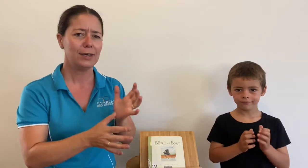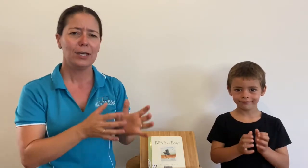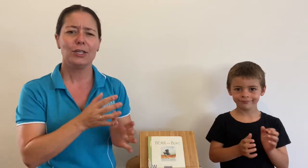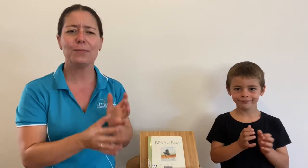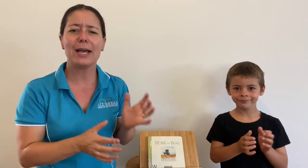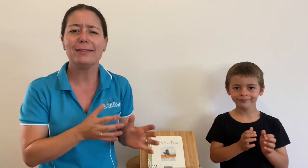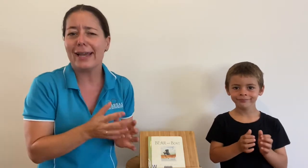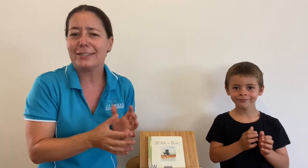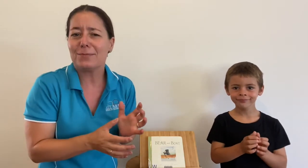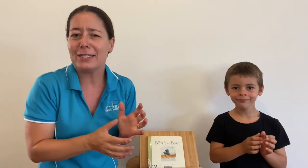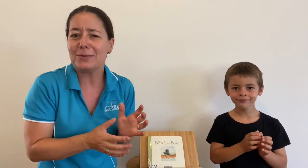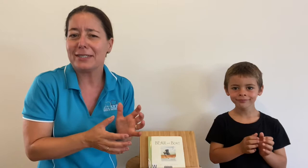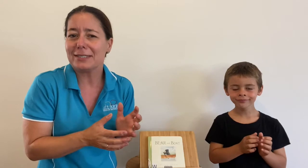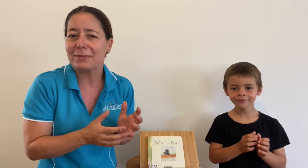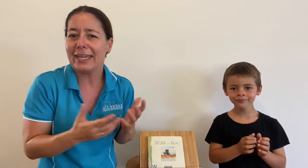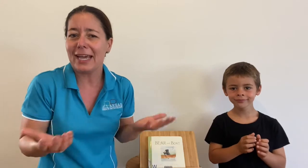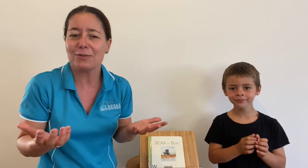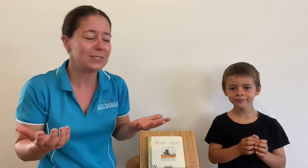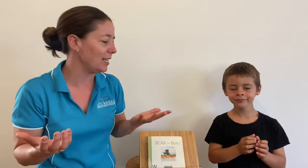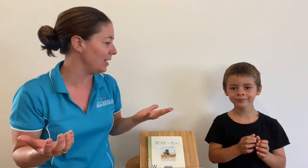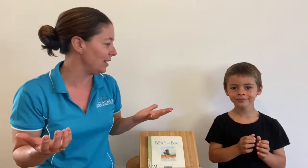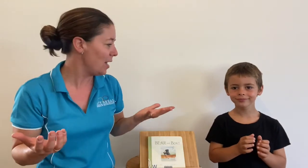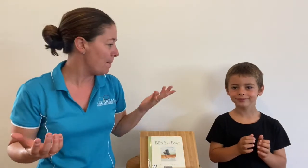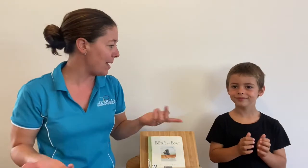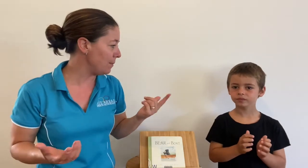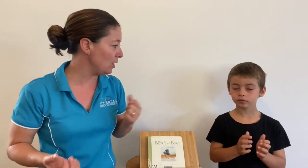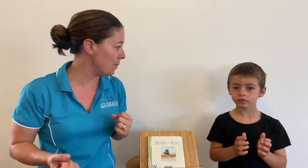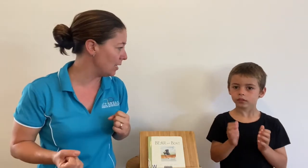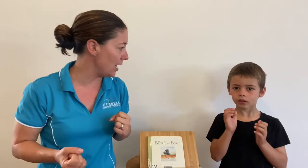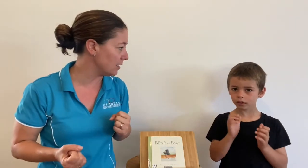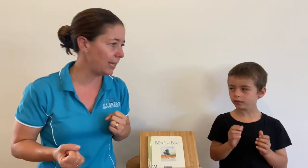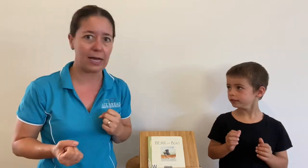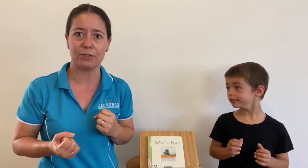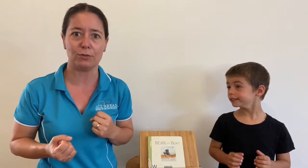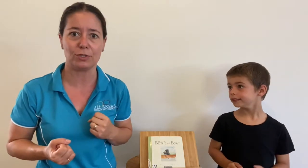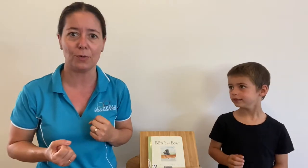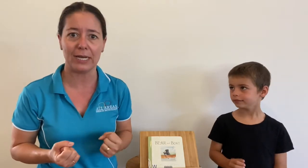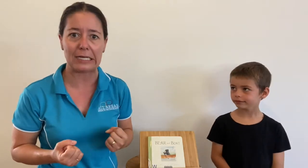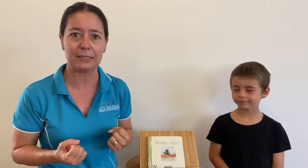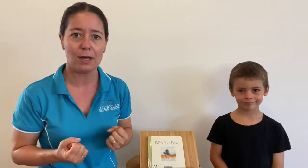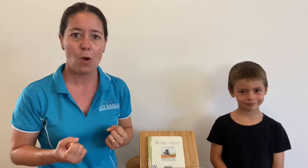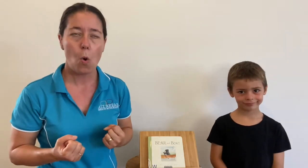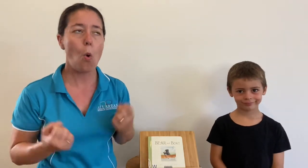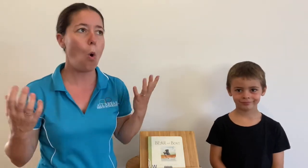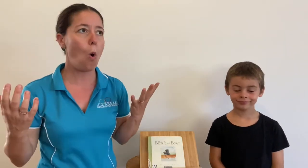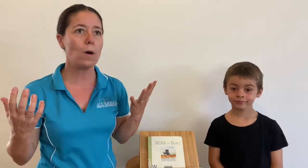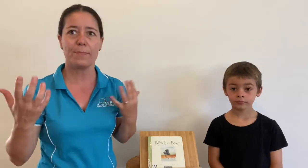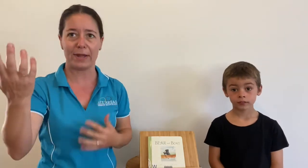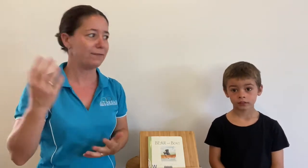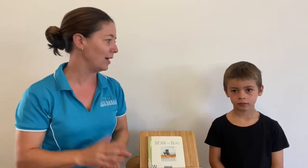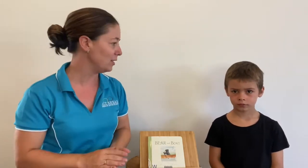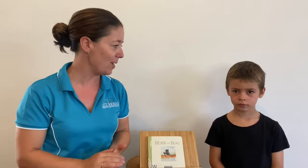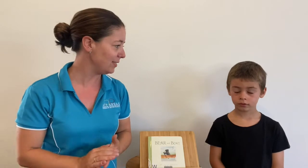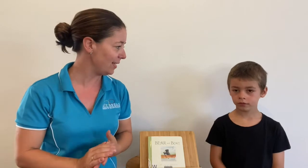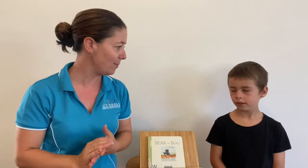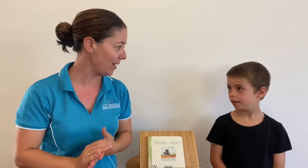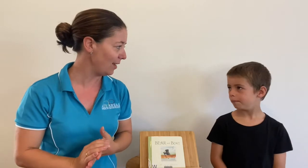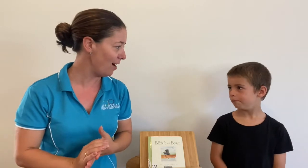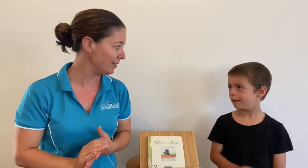You might like to be doing some counting. Maybe you might like to count your toys or the butterflies you might see in the backyard. Maybe